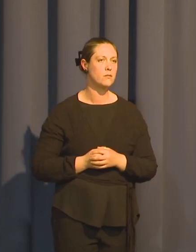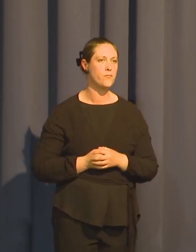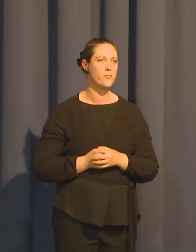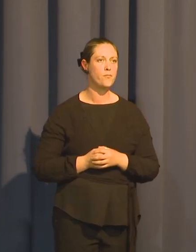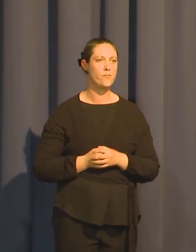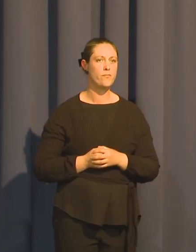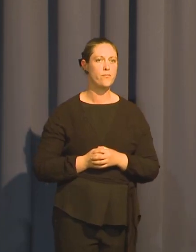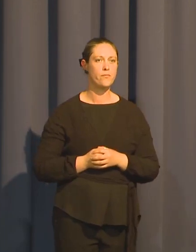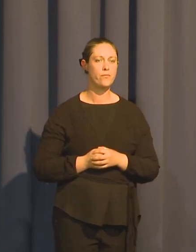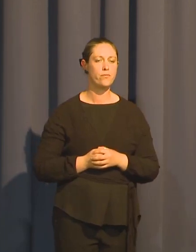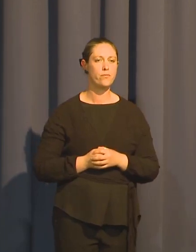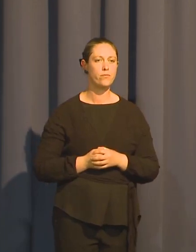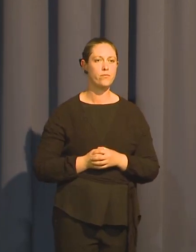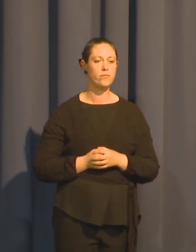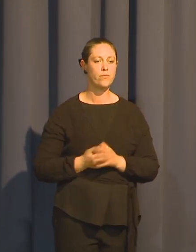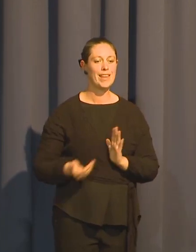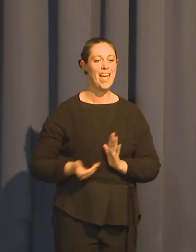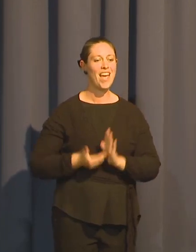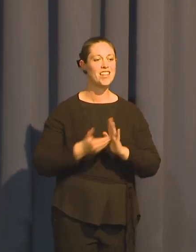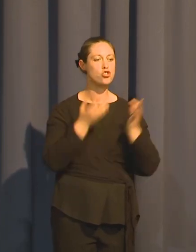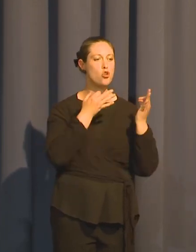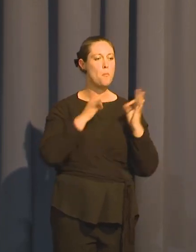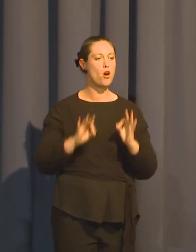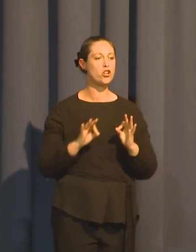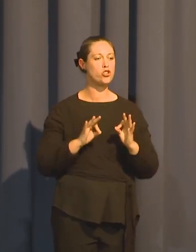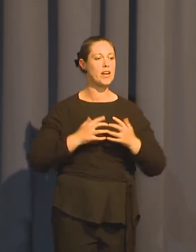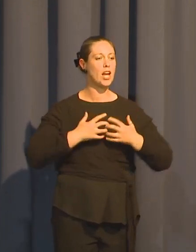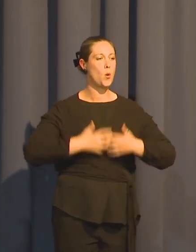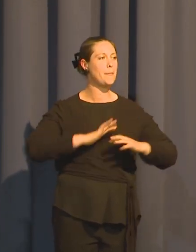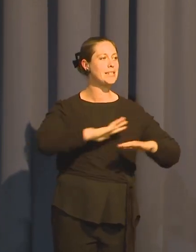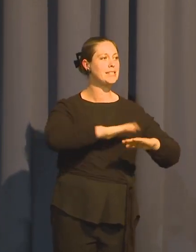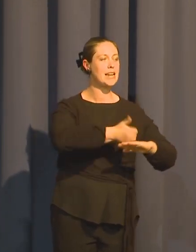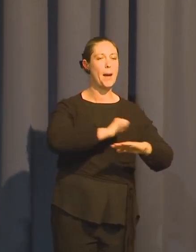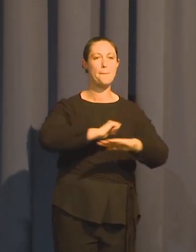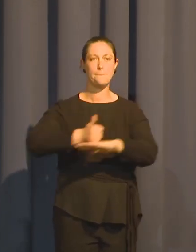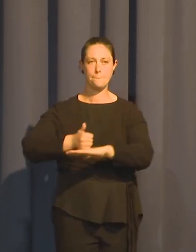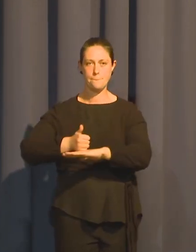Additional monitoring equipment is also being installed, so we've looked to procure